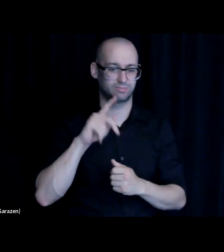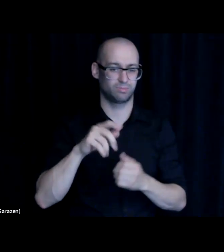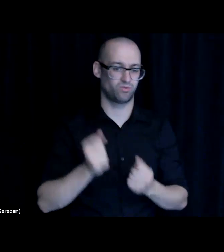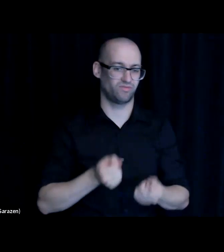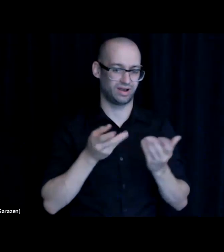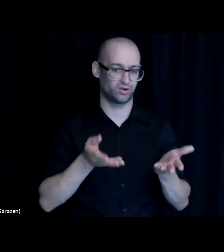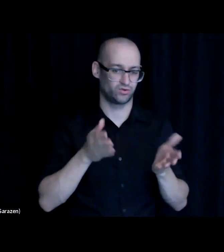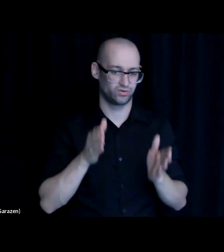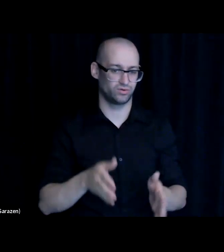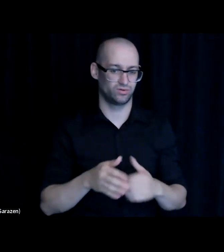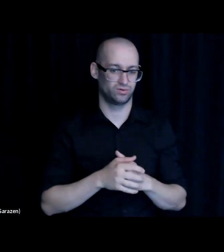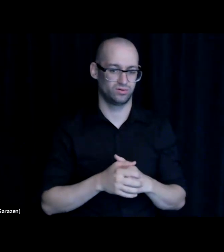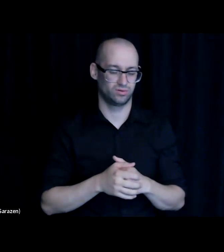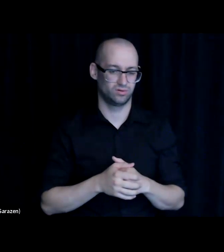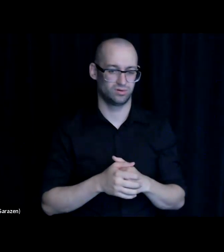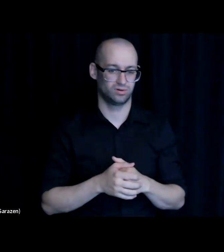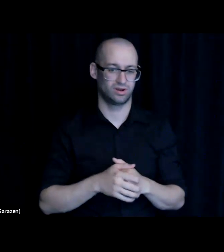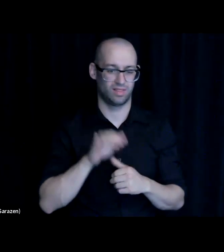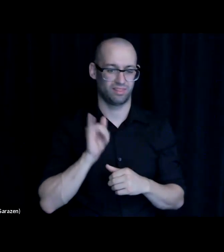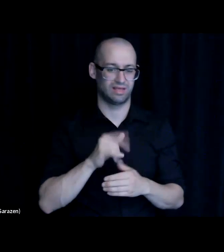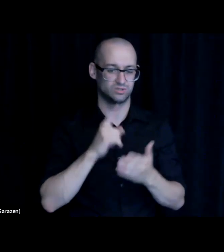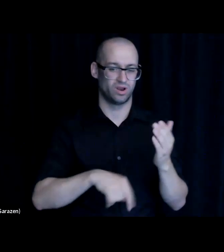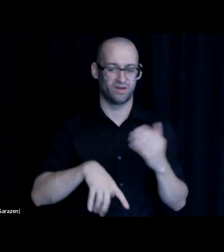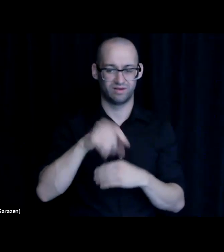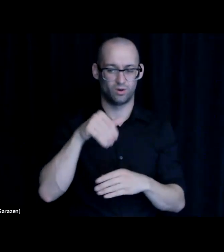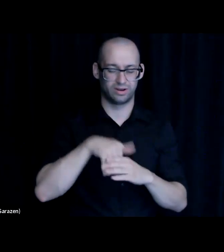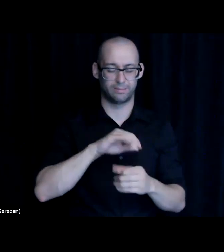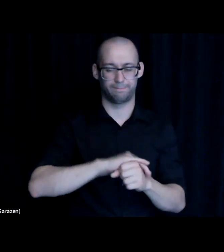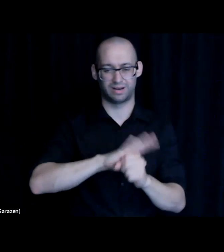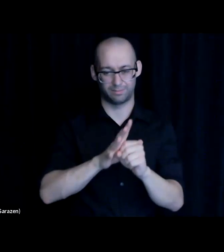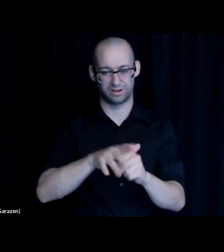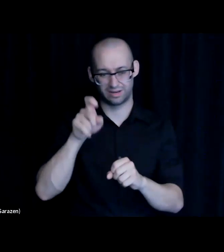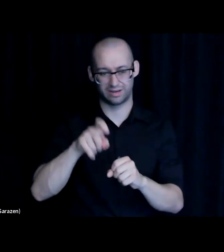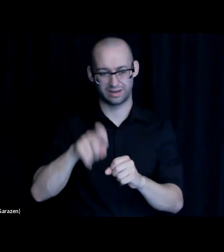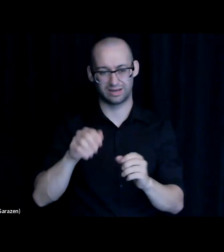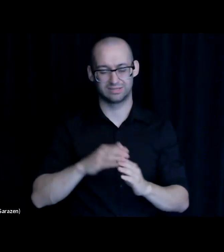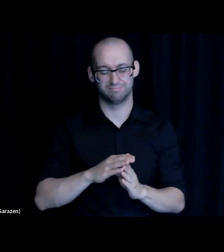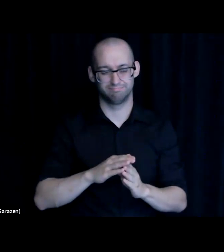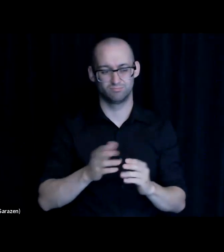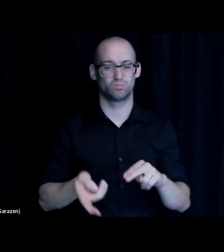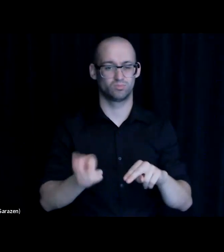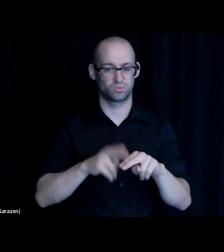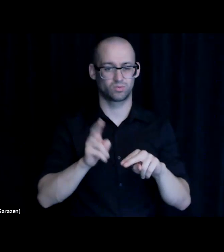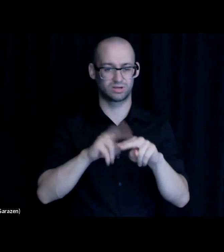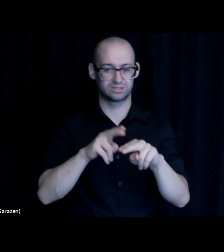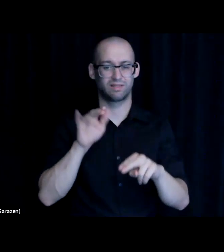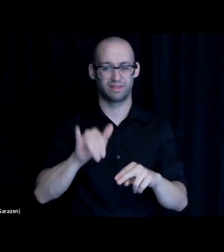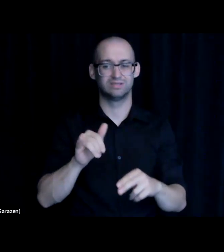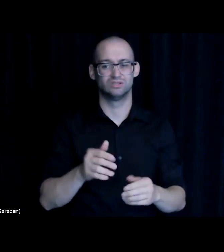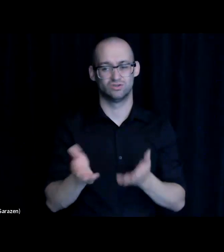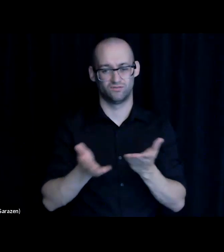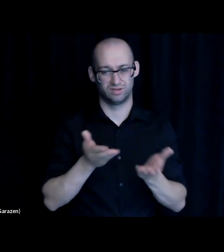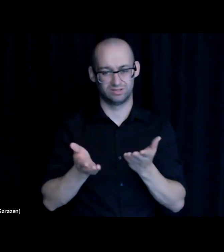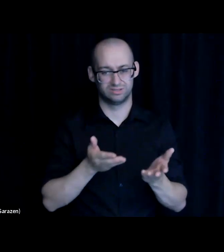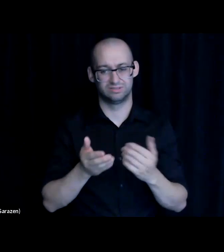we found during the pandemic and the need to expand these services. That's where it really became evident